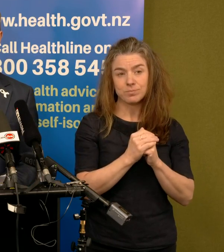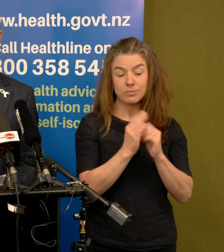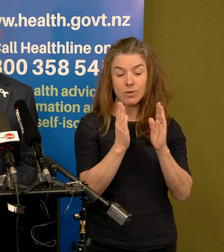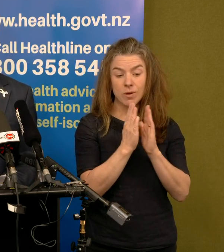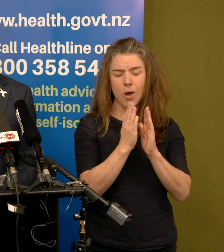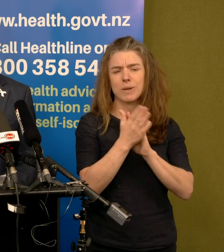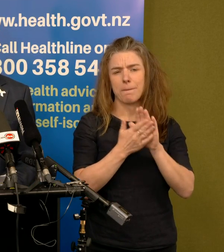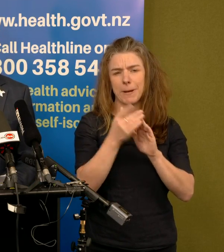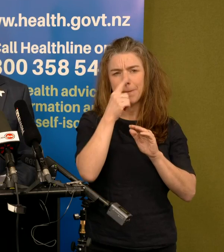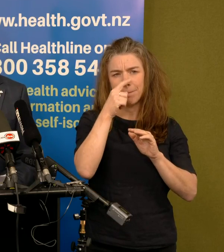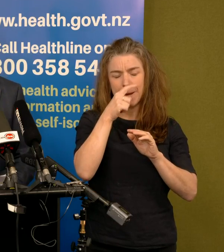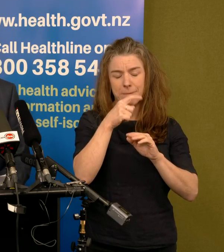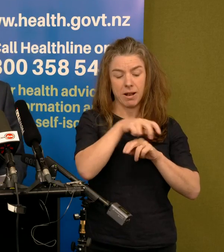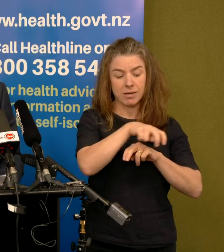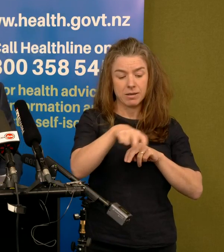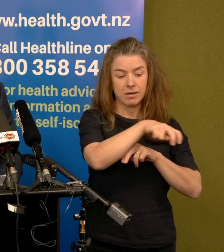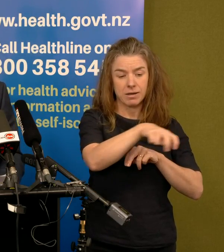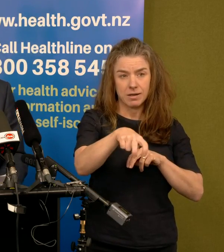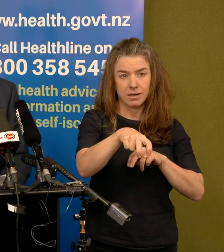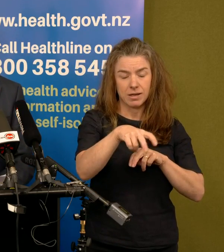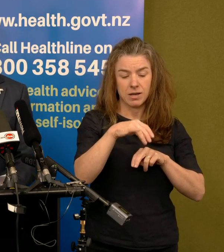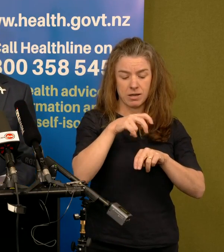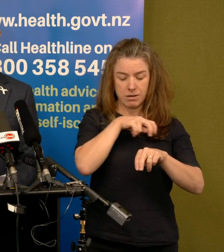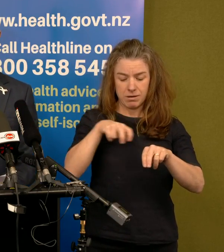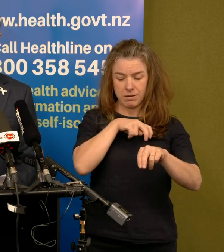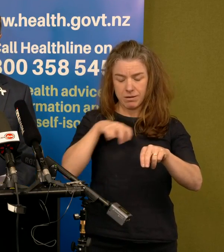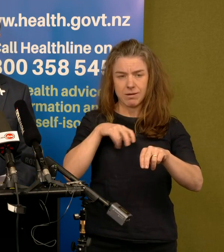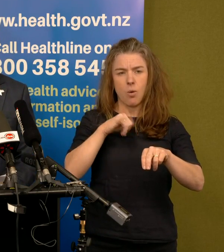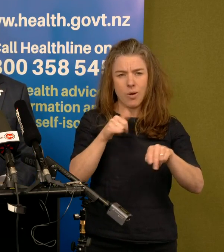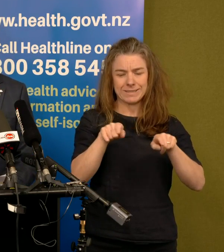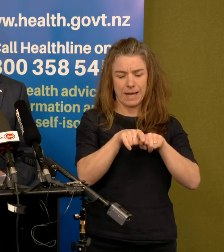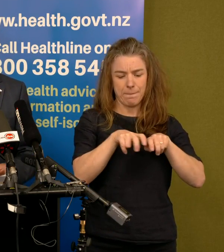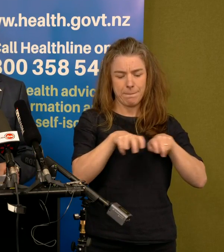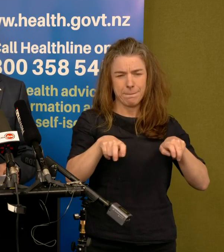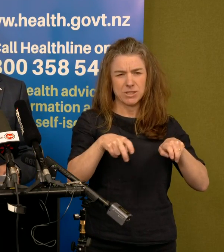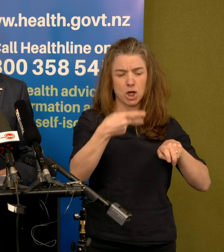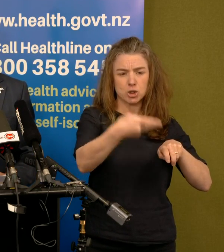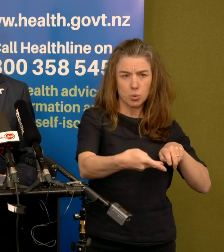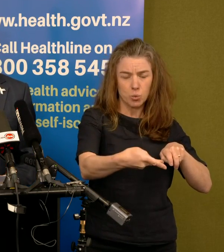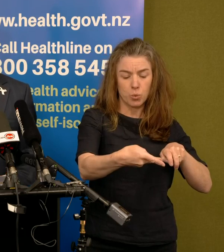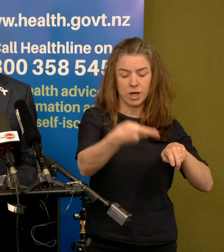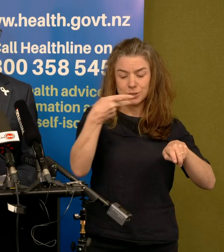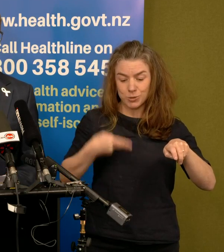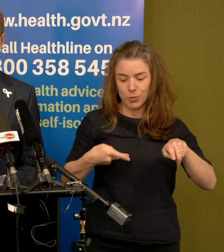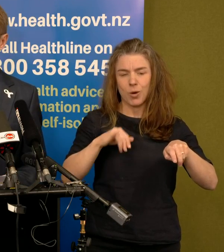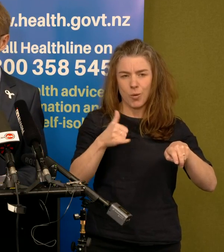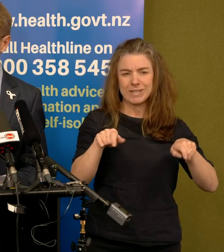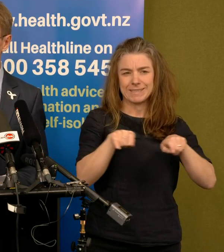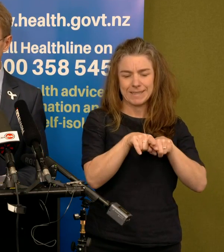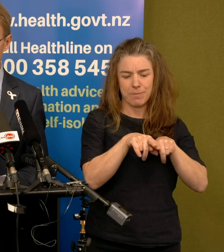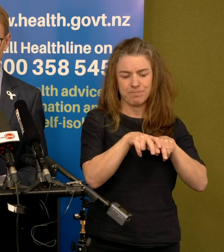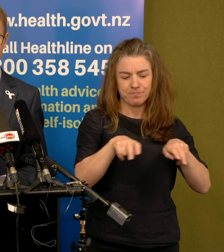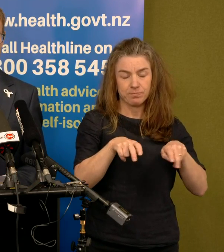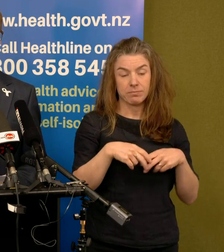are the people who were seated in the same row, 2 rows ahead and 2 behind. Healthline knows the